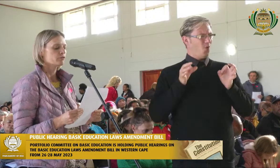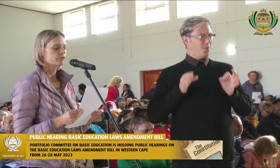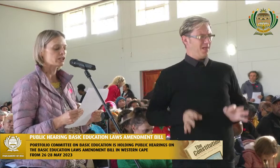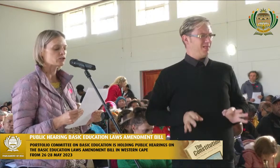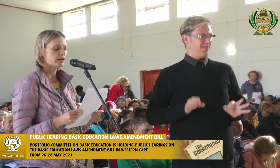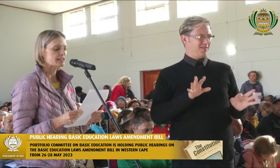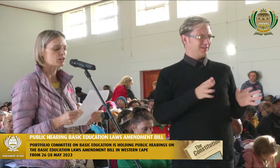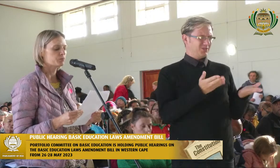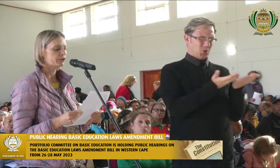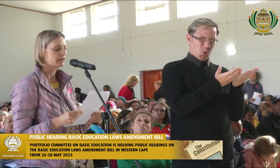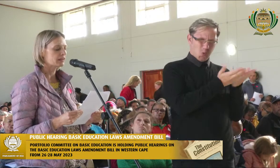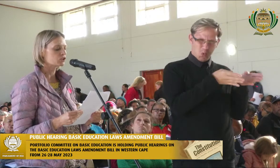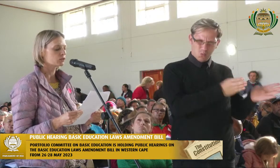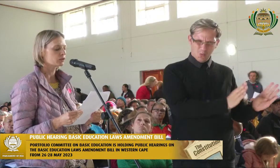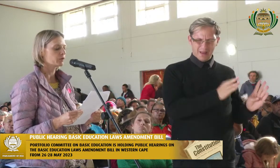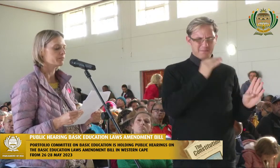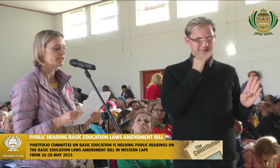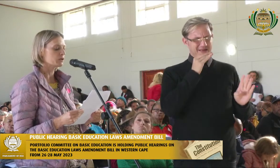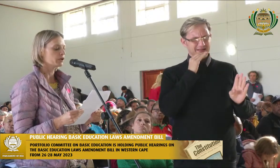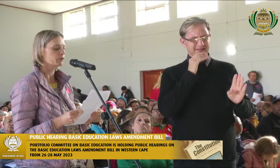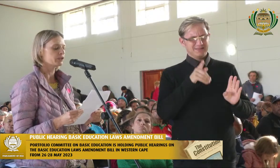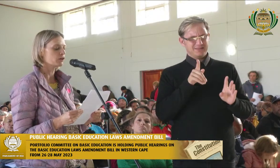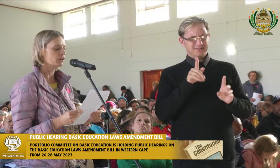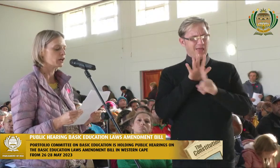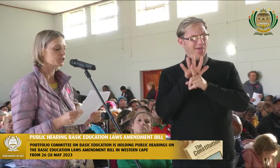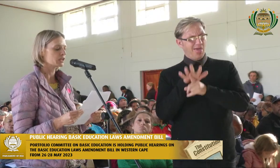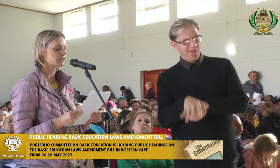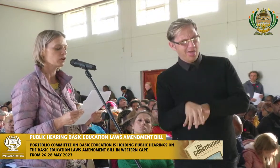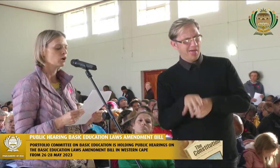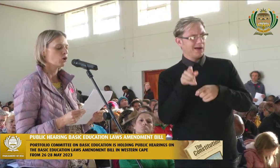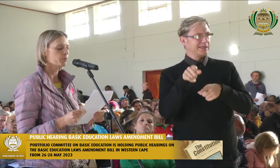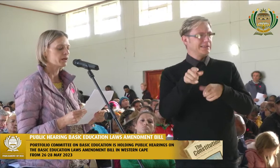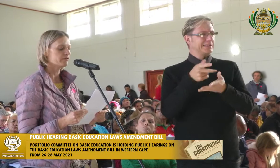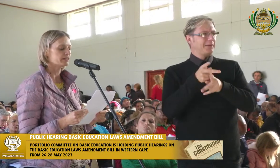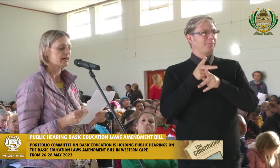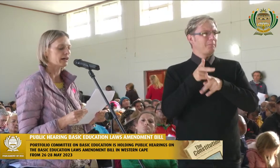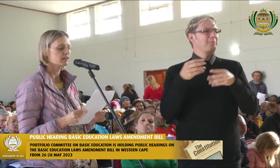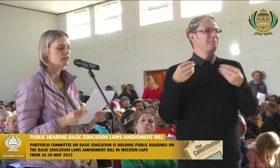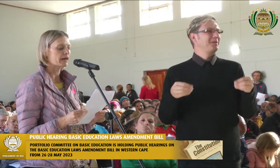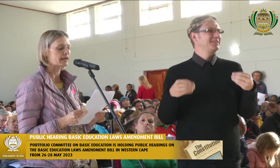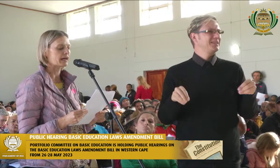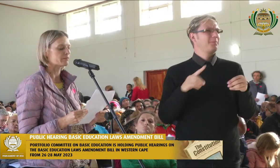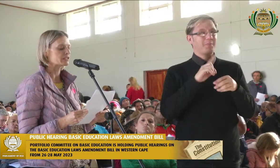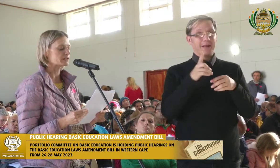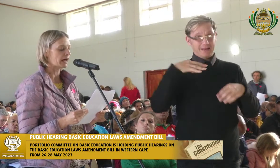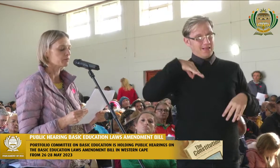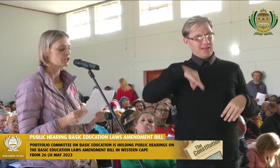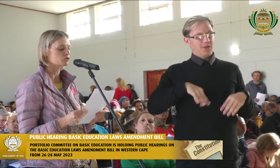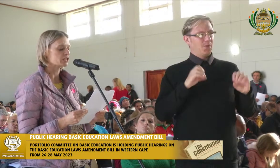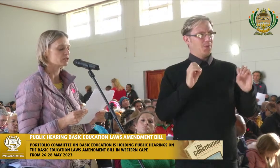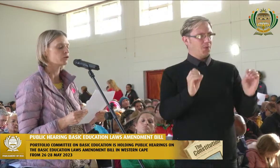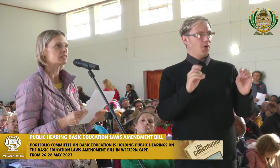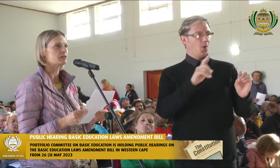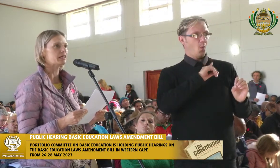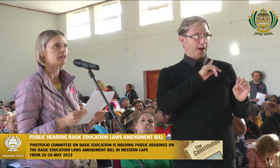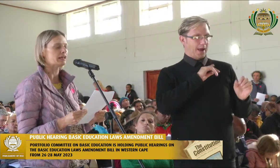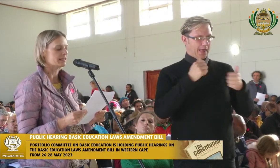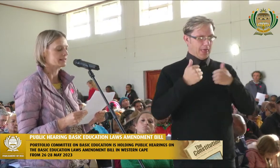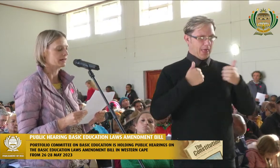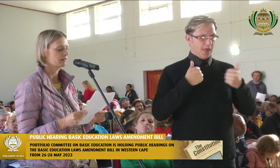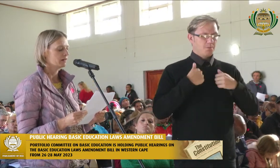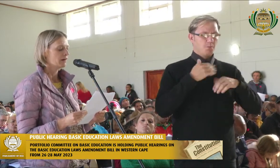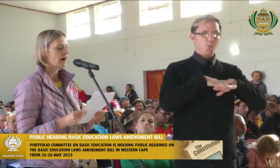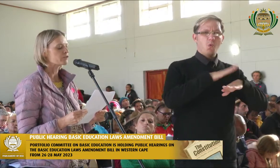interests, frustrating and burdening the children with busy work with no clear objective or benefit other than making administration for the